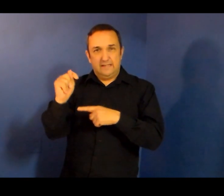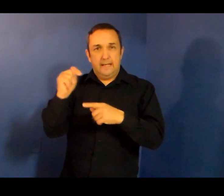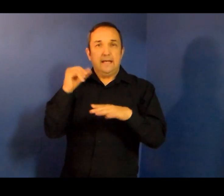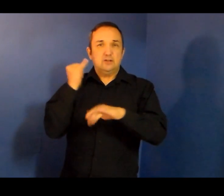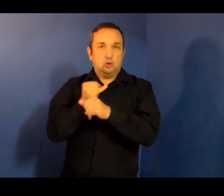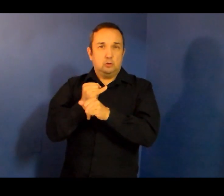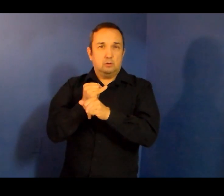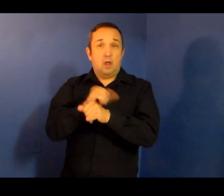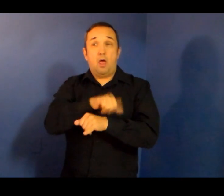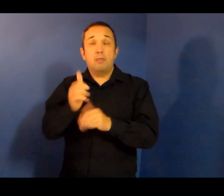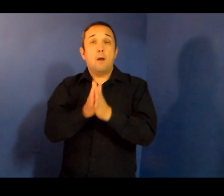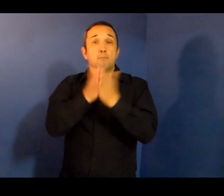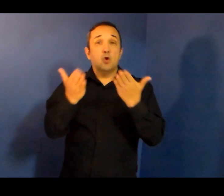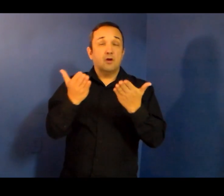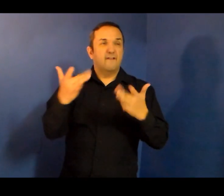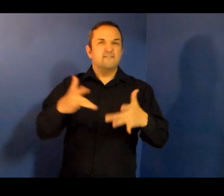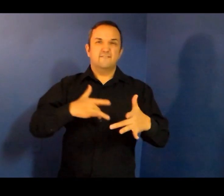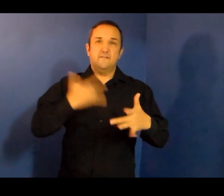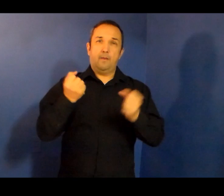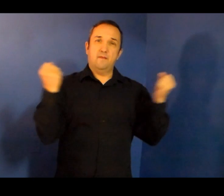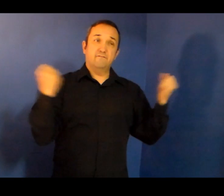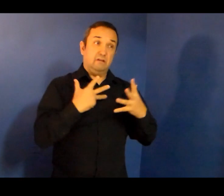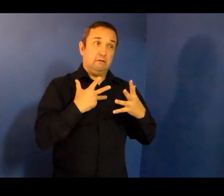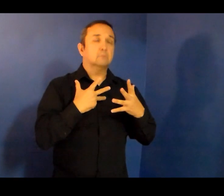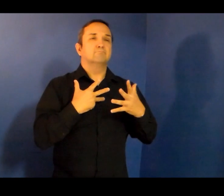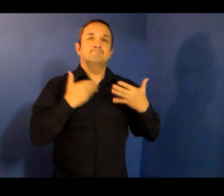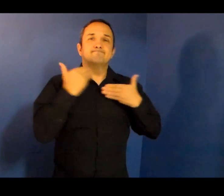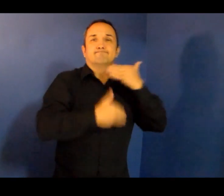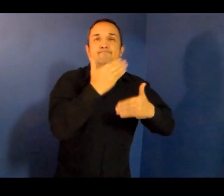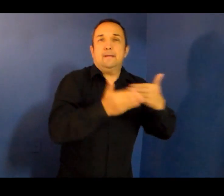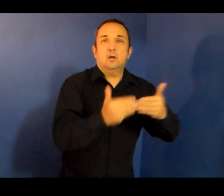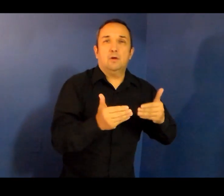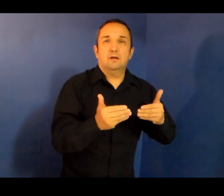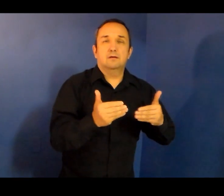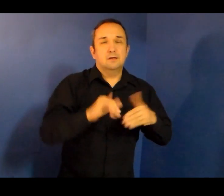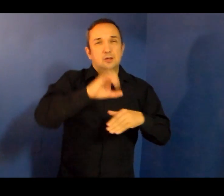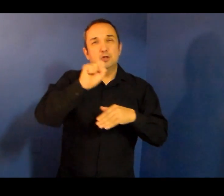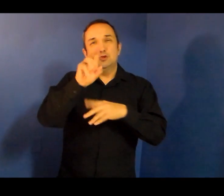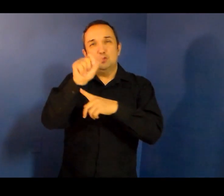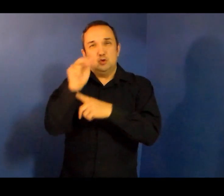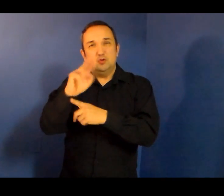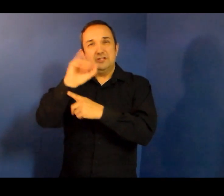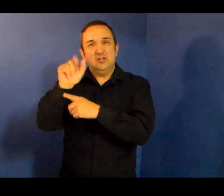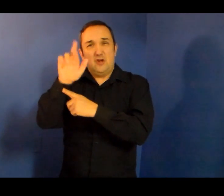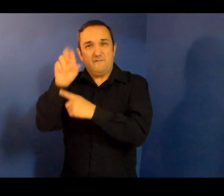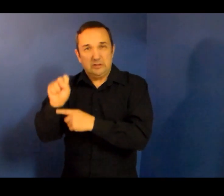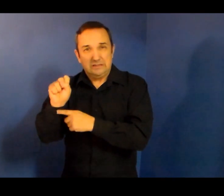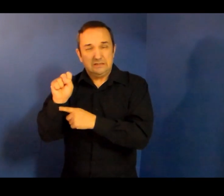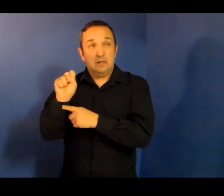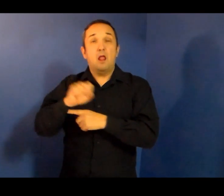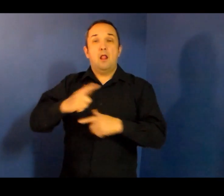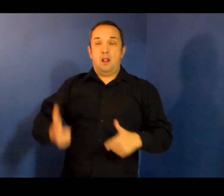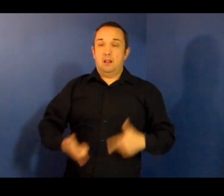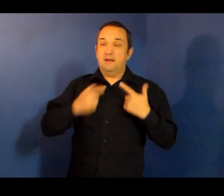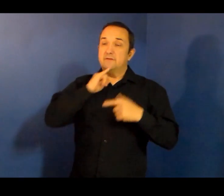entitled Feel the Fear and Do It Anyway by Susan Jeffers, Life is an Attitude